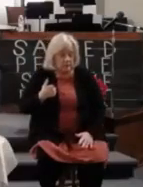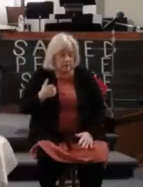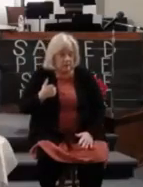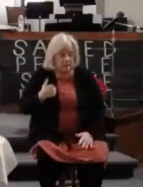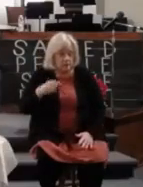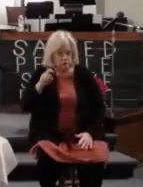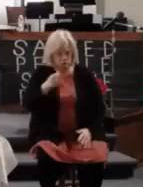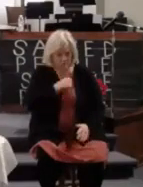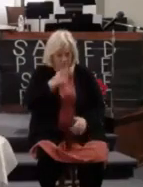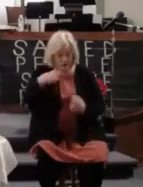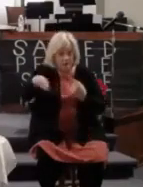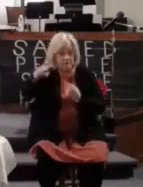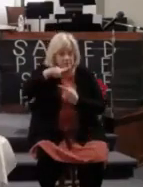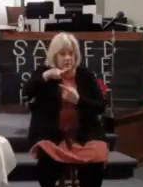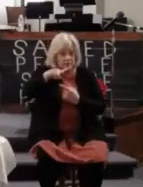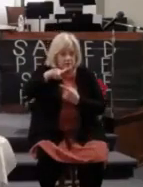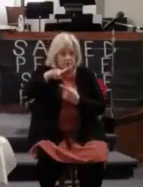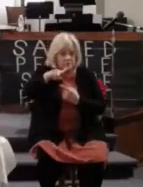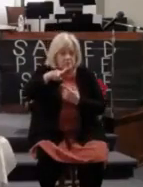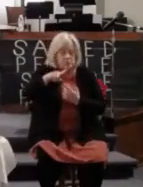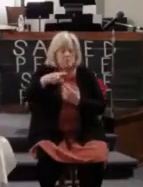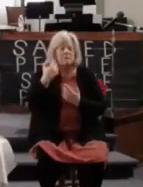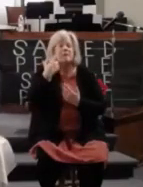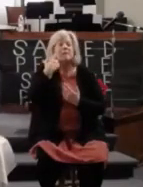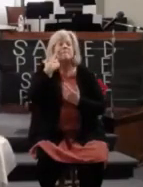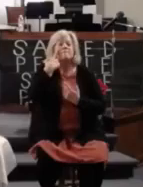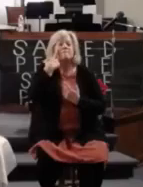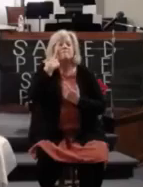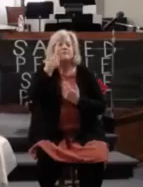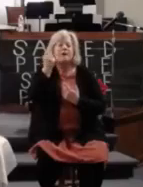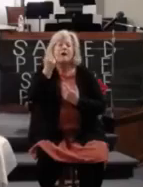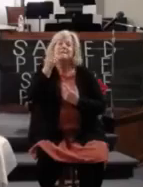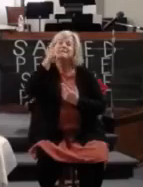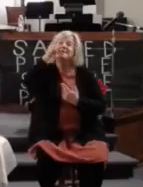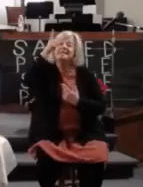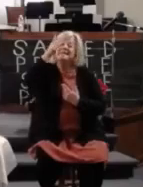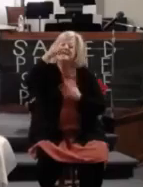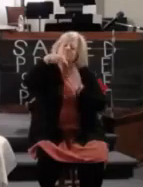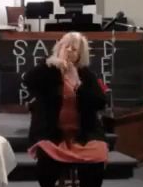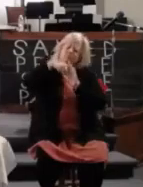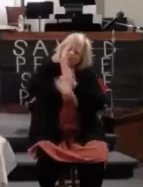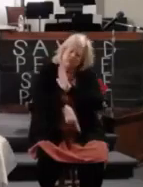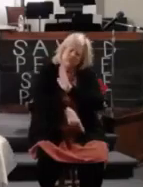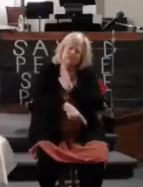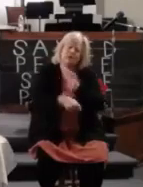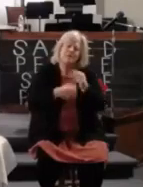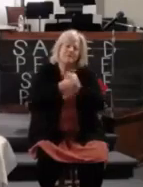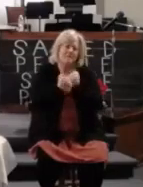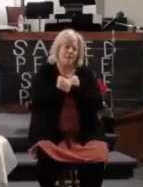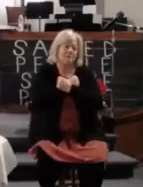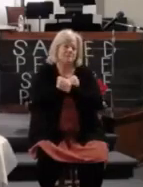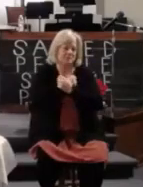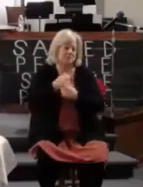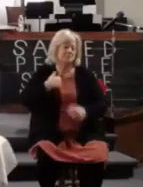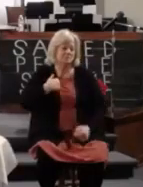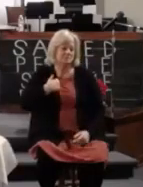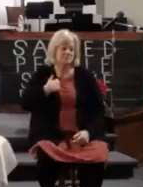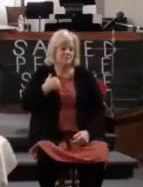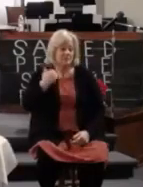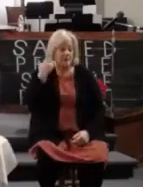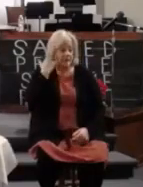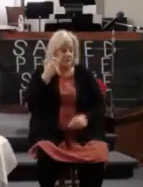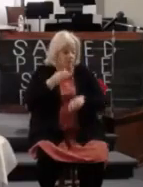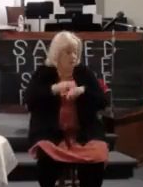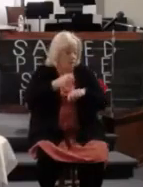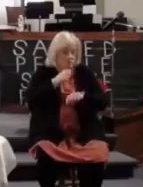we love because we have been so deeply loved. Scripture says that if your heart is not